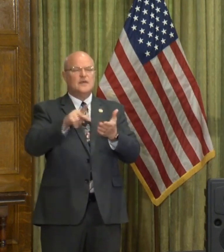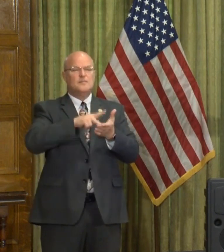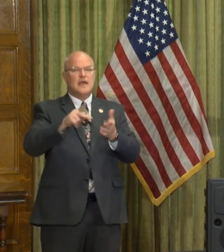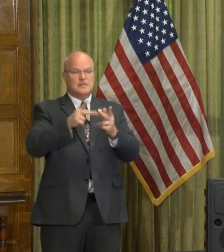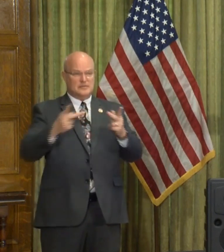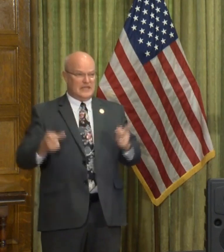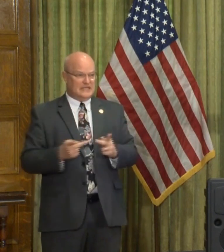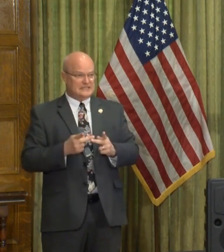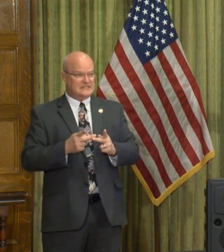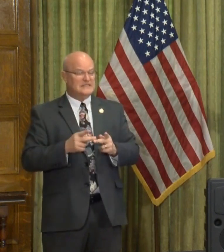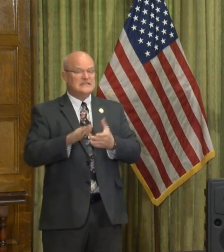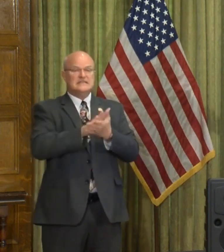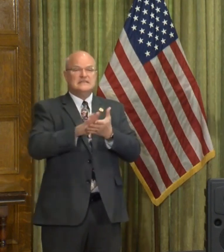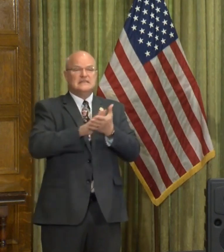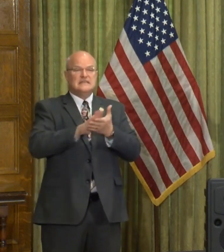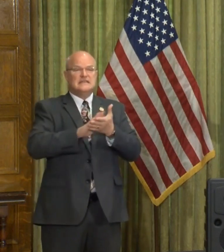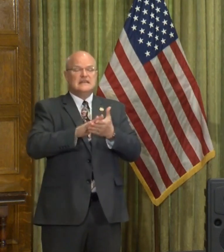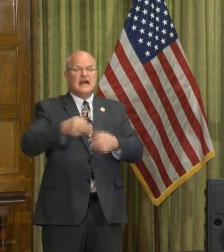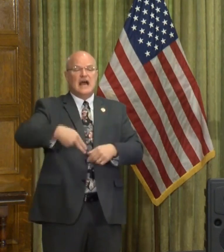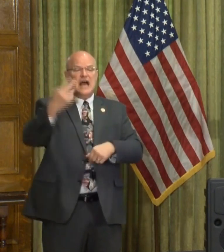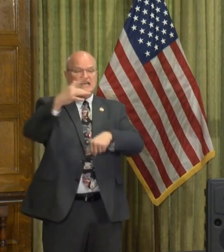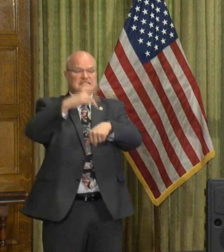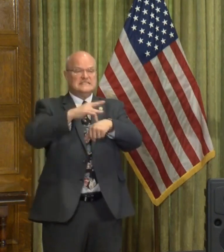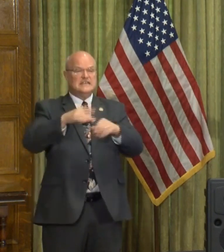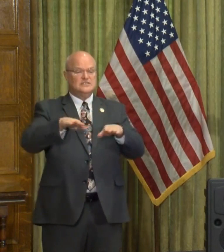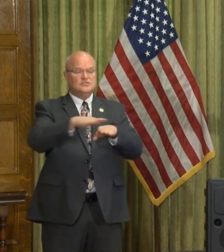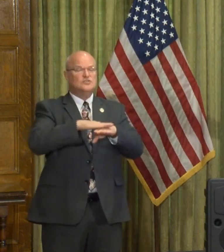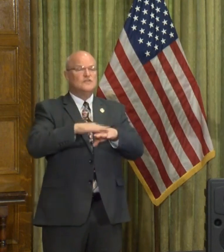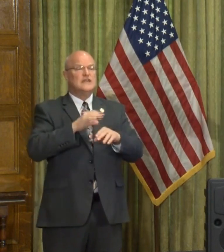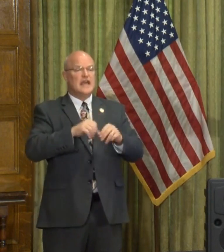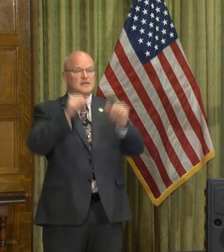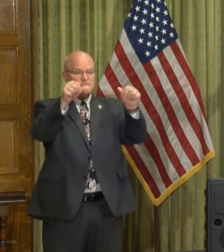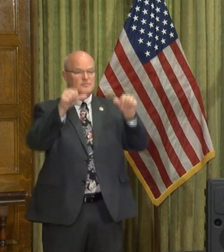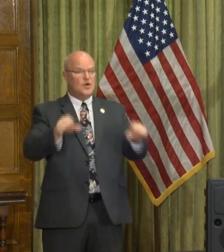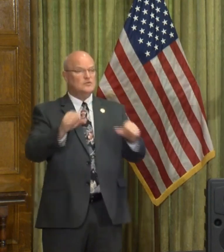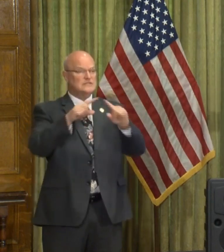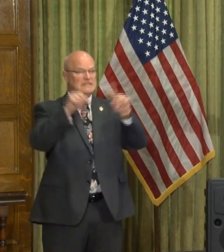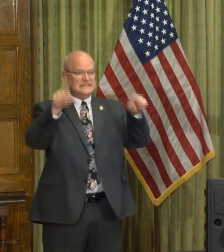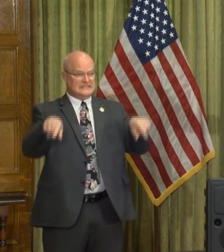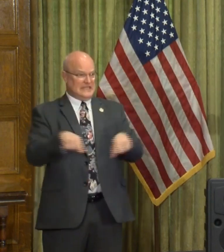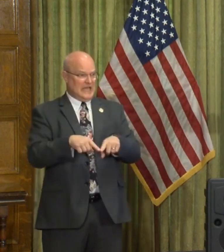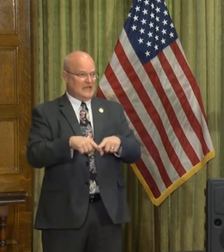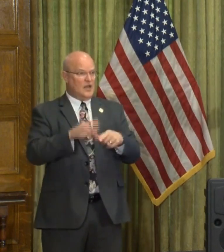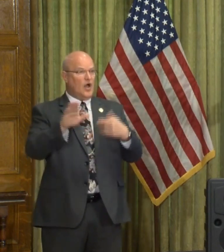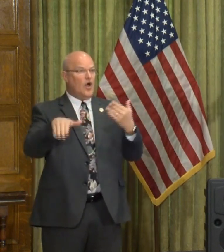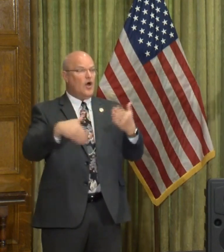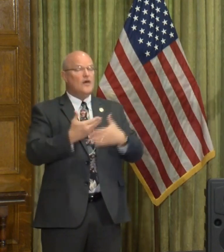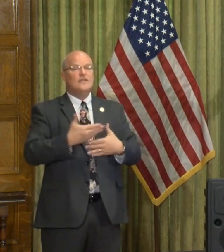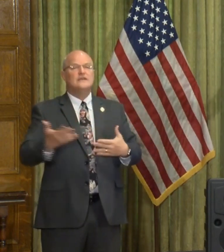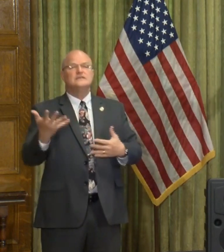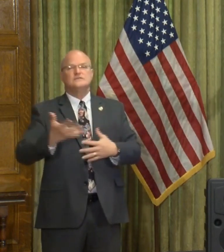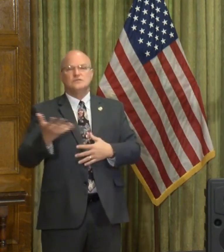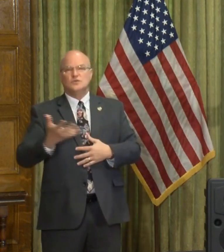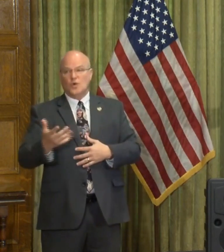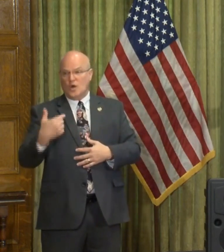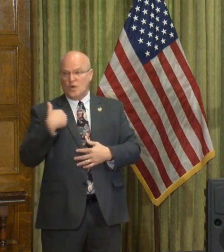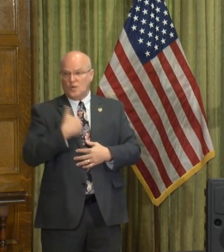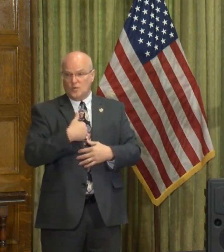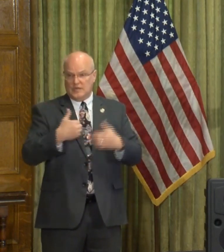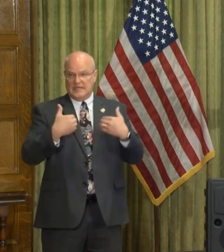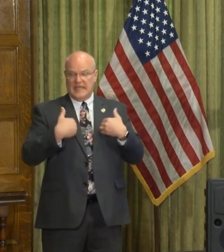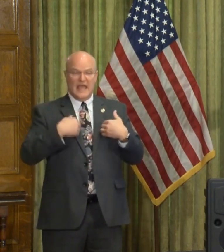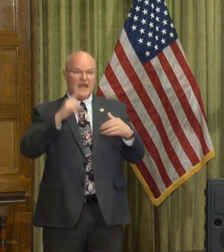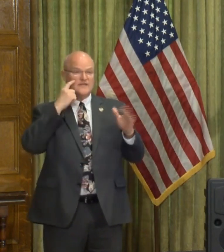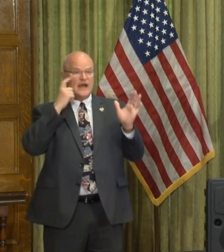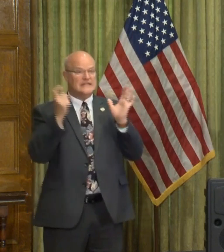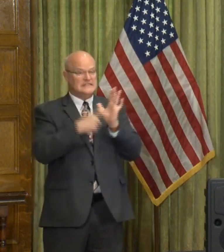disinfectant of the payment portals, disinfect high-touch surfaces, and posting a sign. All of those things is what